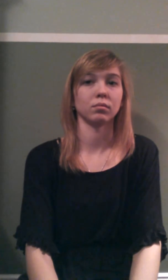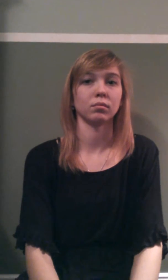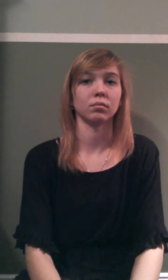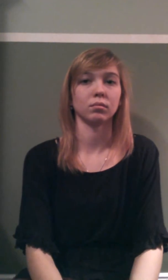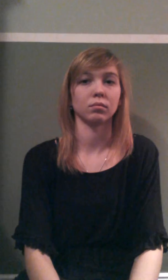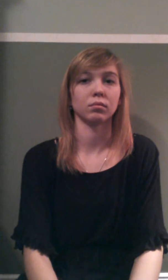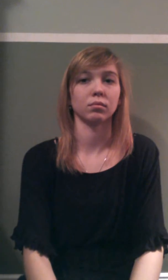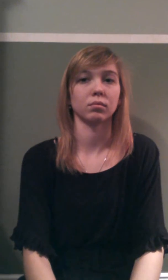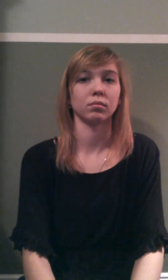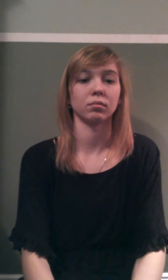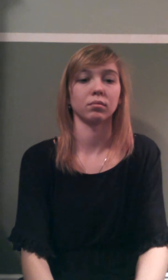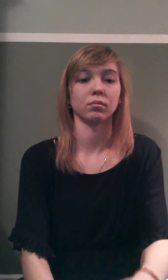newspaper.